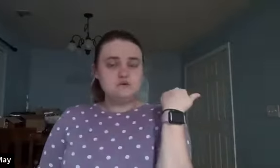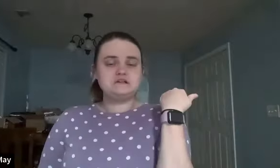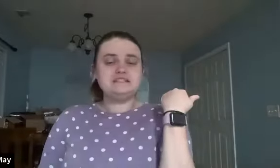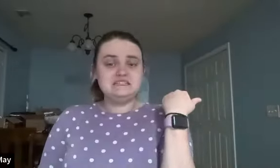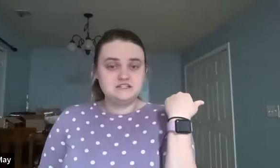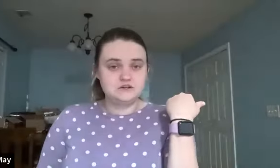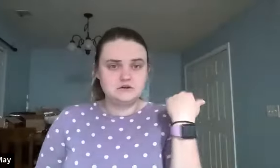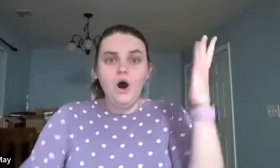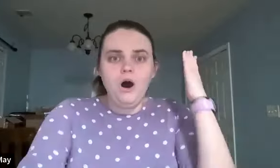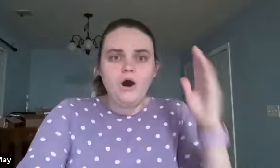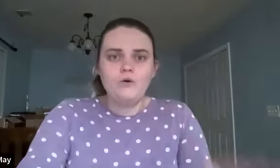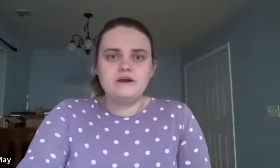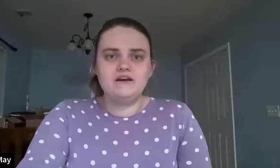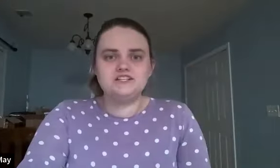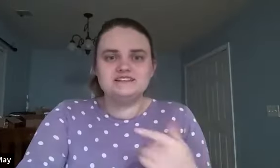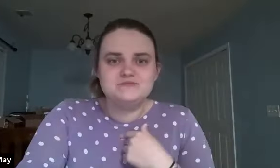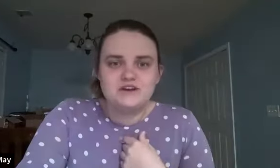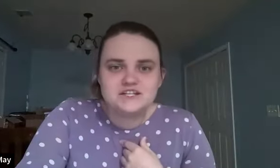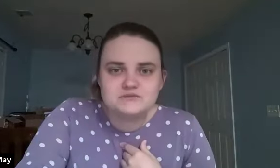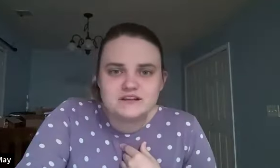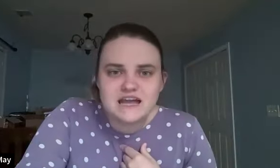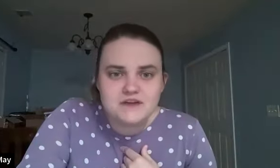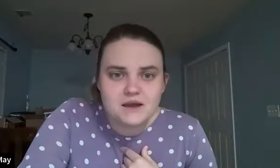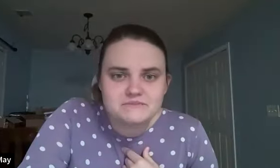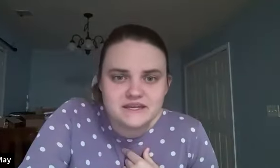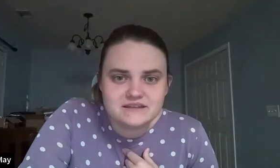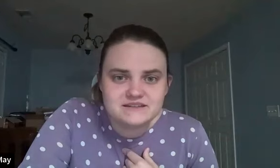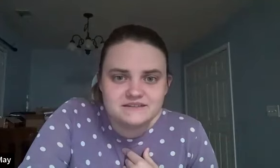our sea turtle. Oh my gosh, guys. I'm sorry. I just realized I've not been pinned.